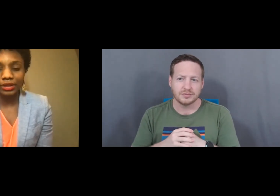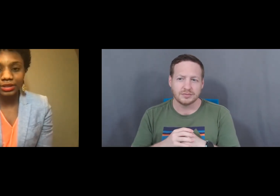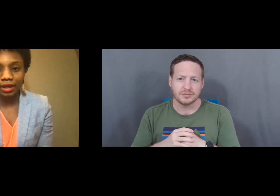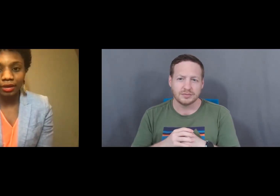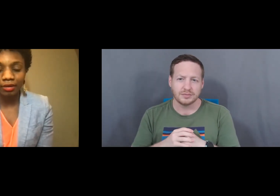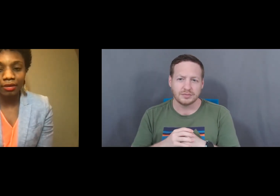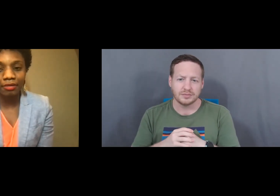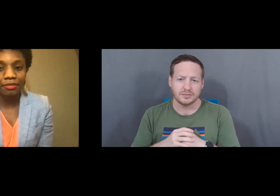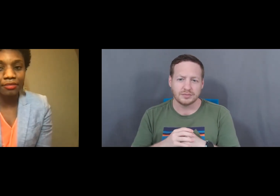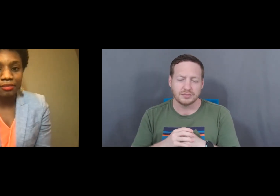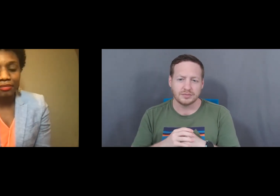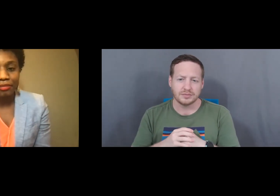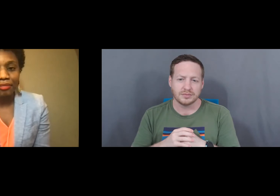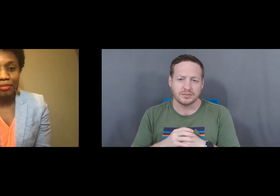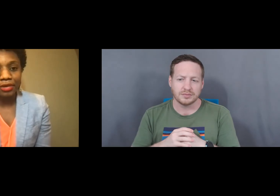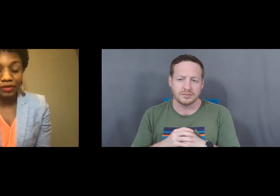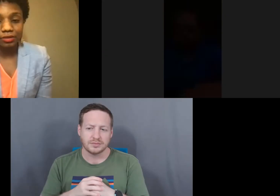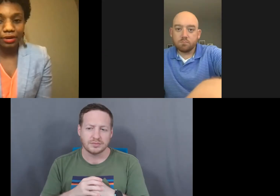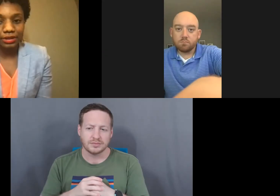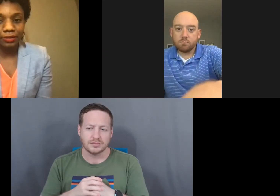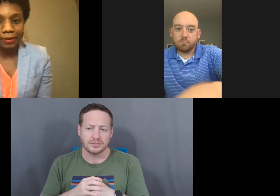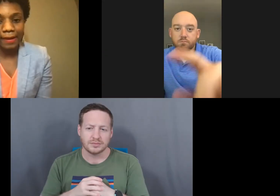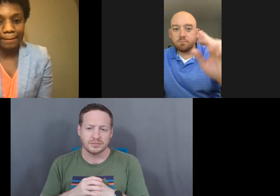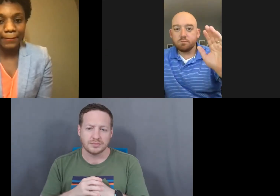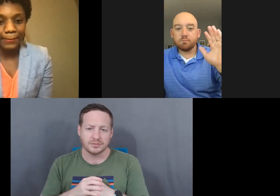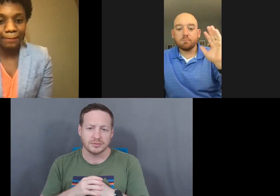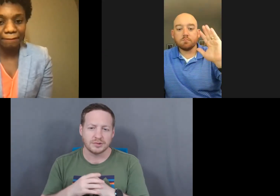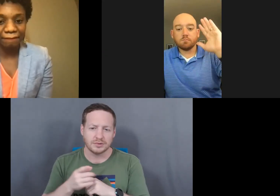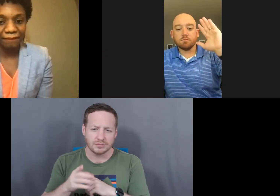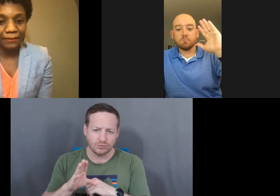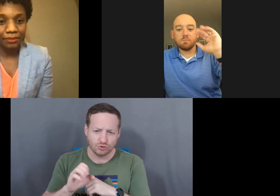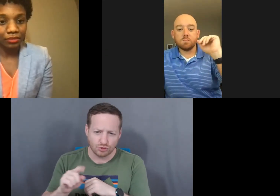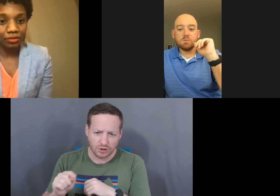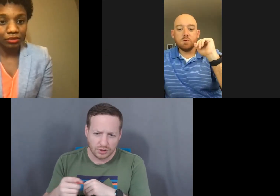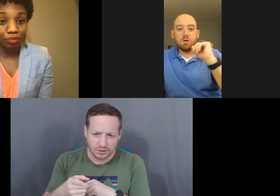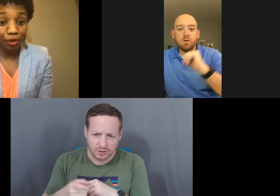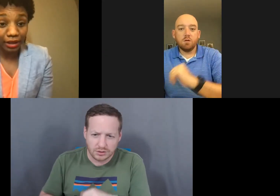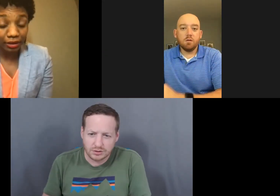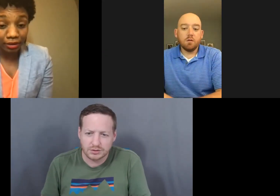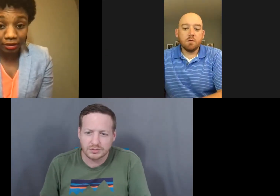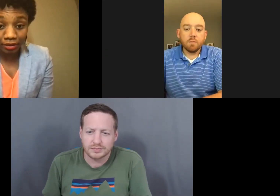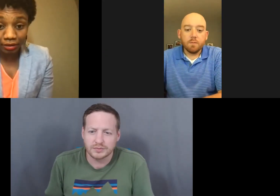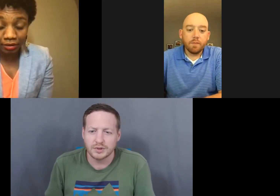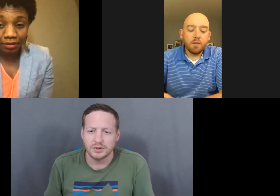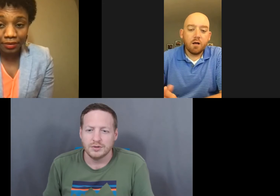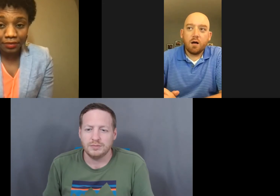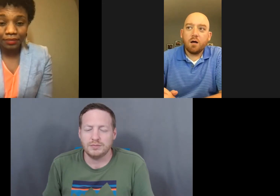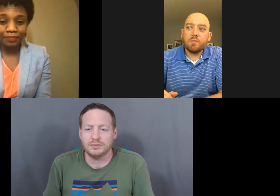Wednesday if it's in person? Brett? If it's